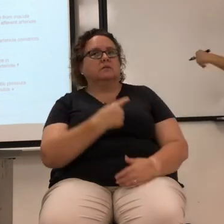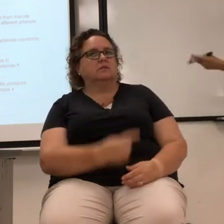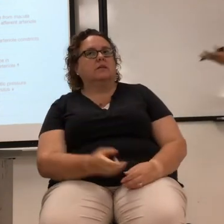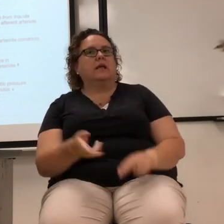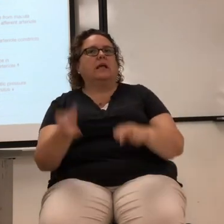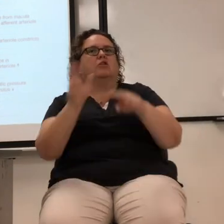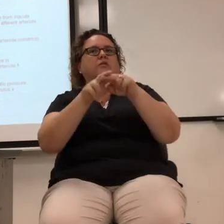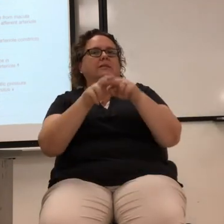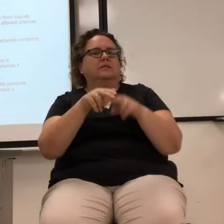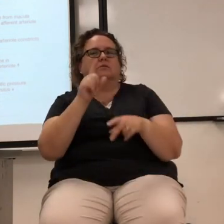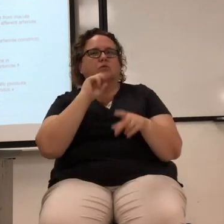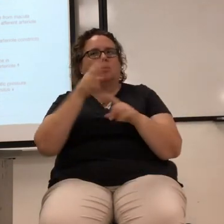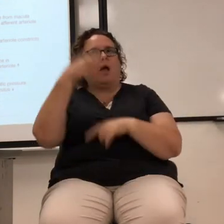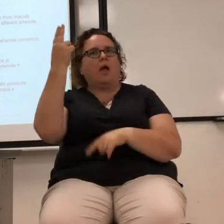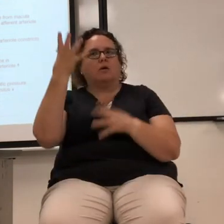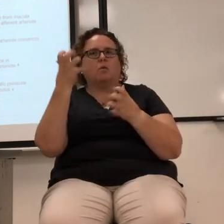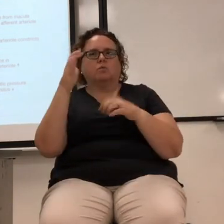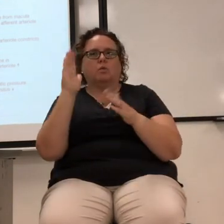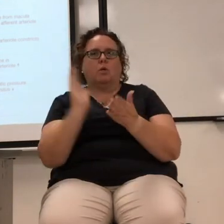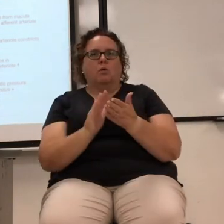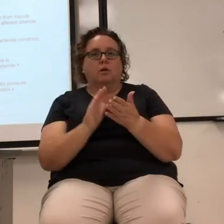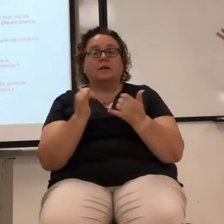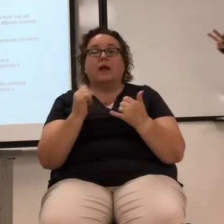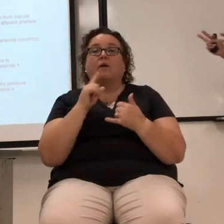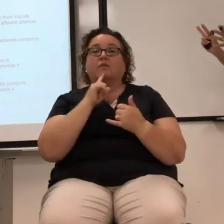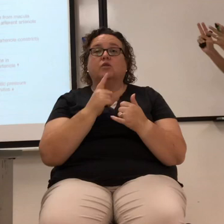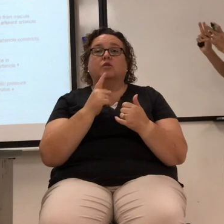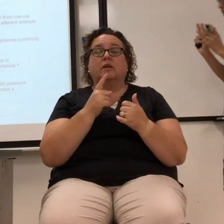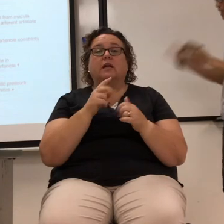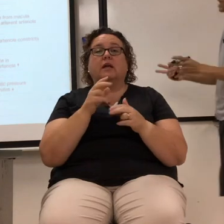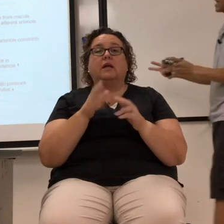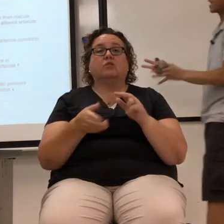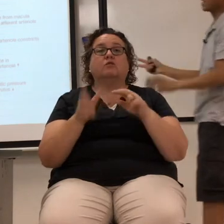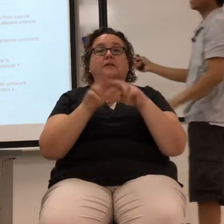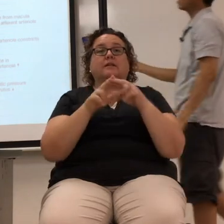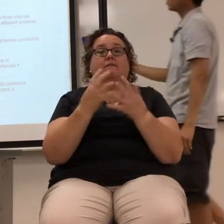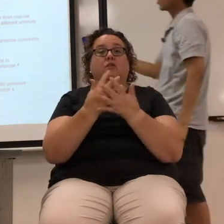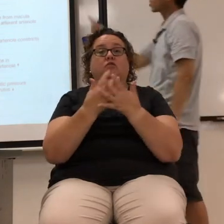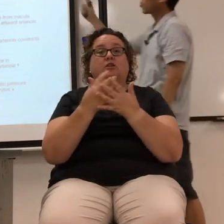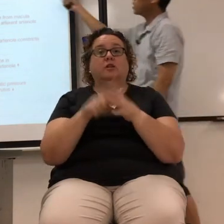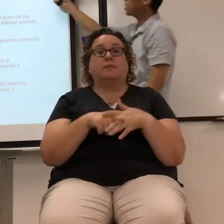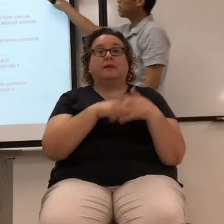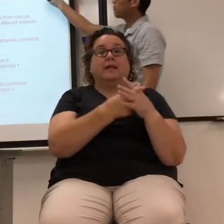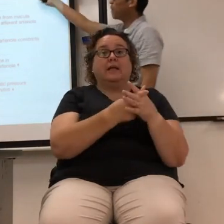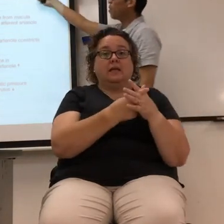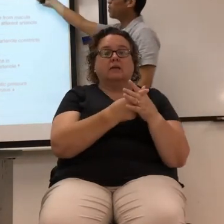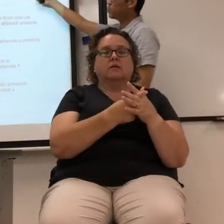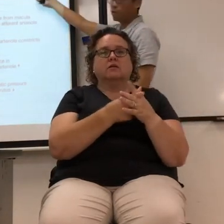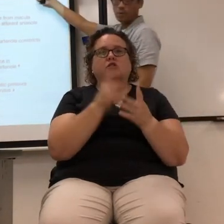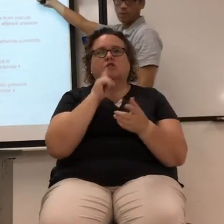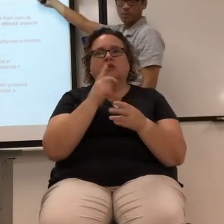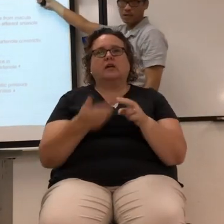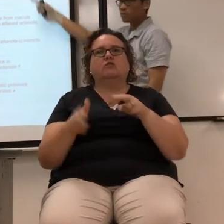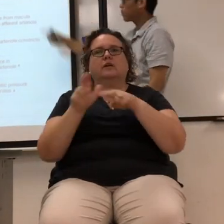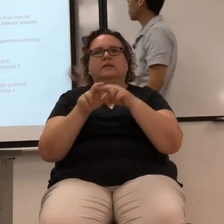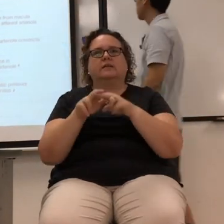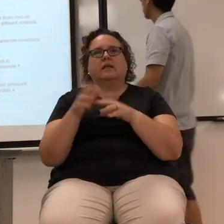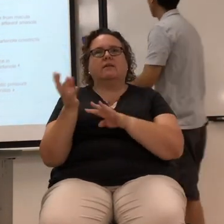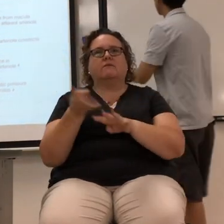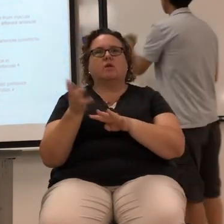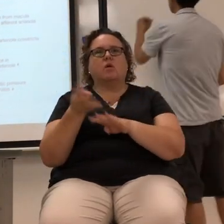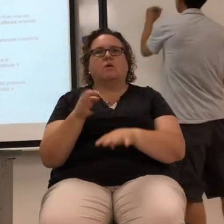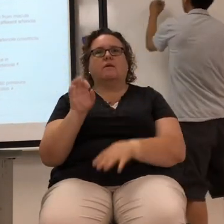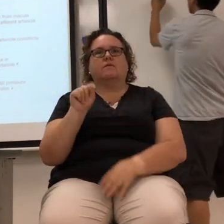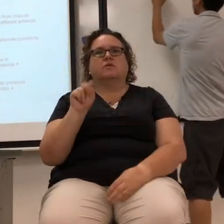increasing. It's too high, so we want to lower it. Now, if you're increasing the filtration at the beginning, you're increasing the flow in the tubule. That's what number